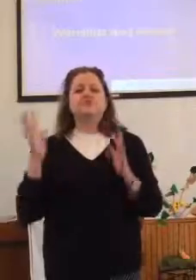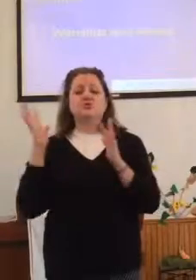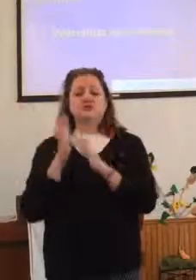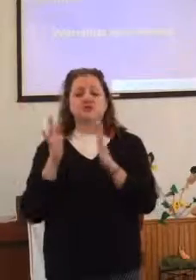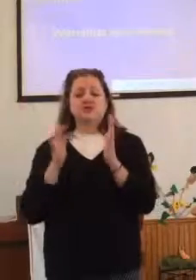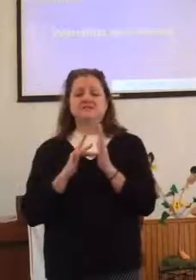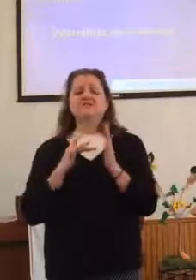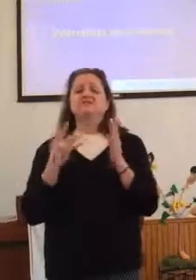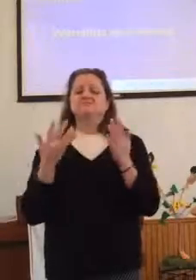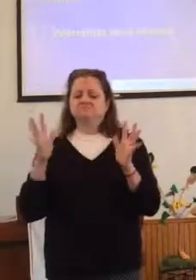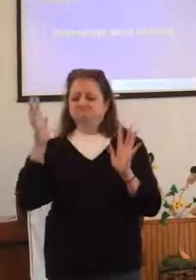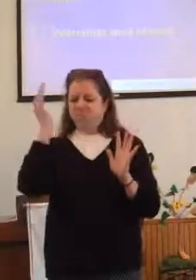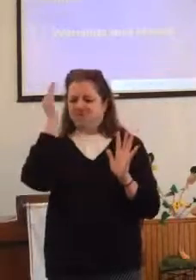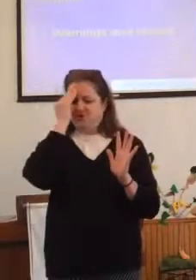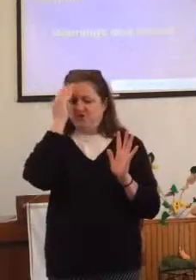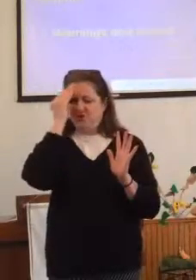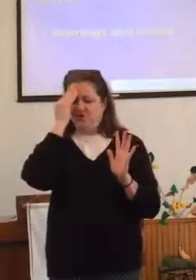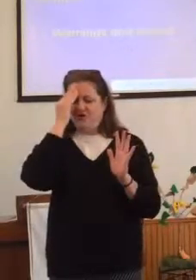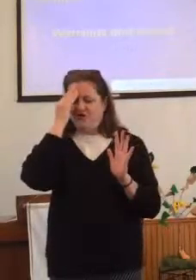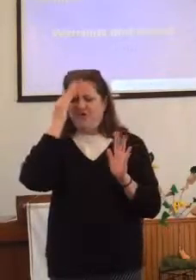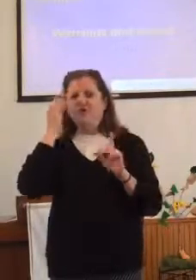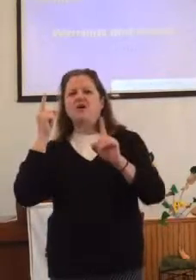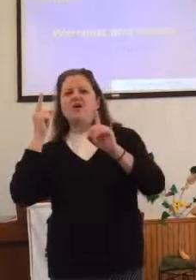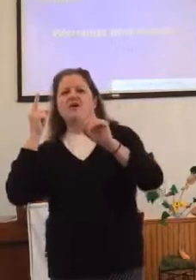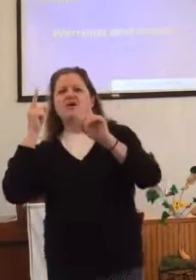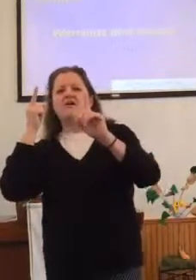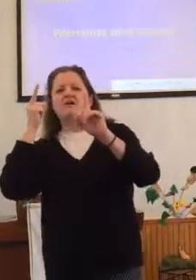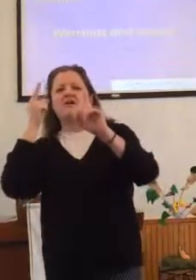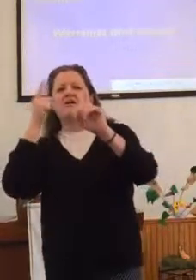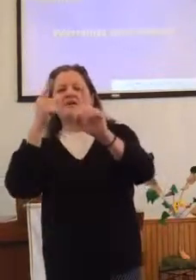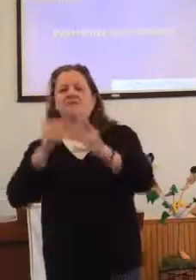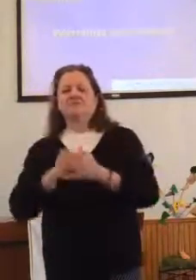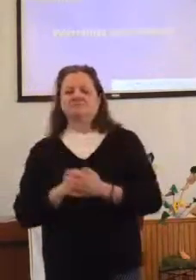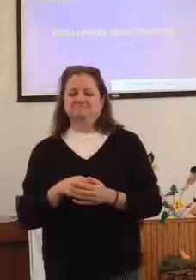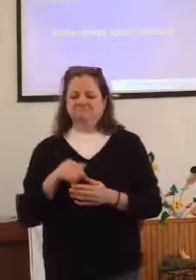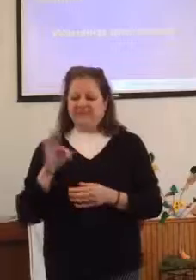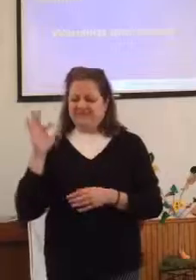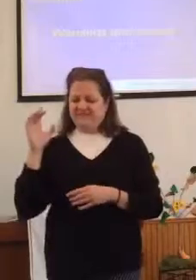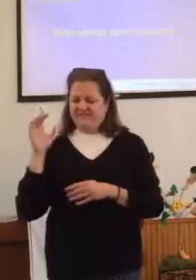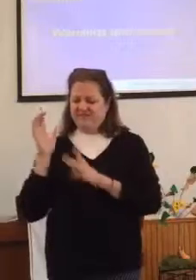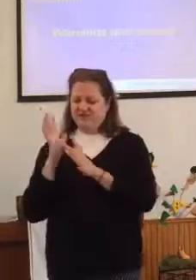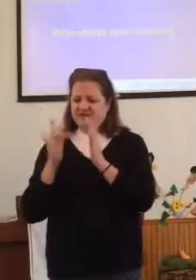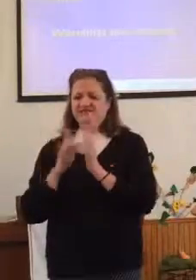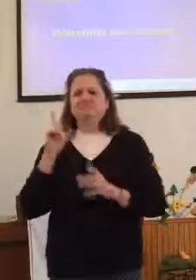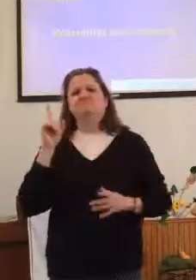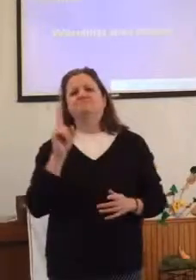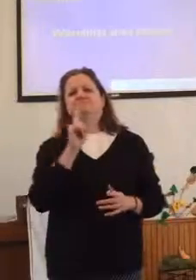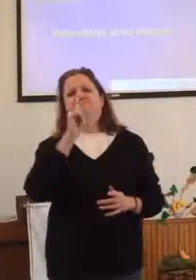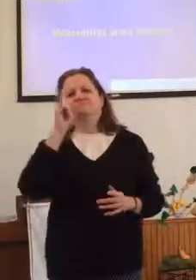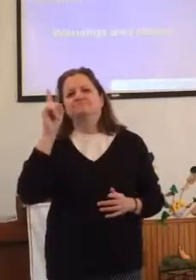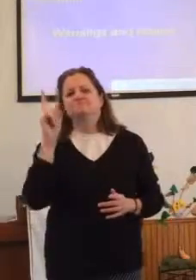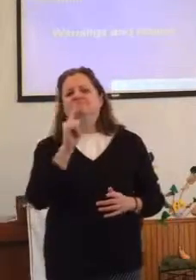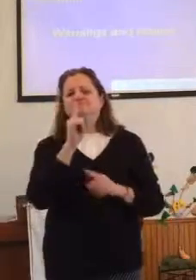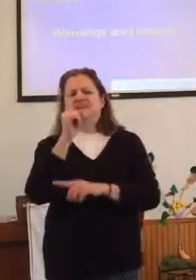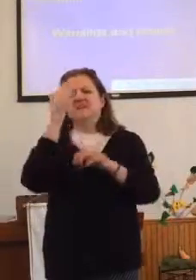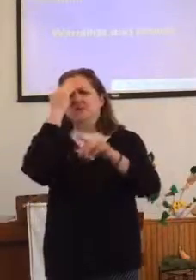Jesus knew what the possible results were if he continued on his march toward